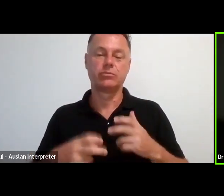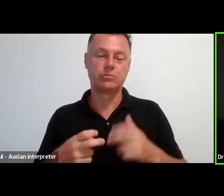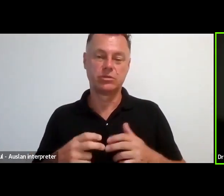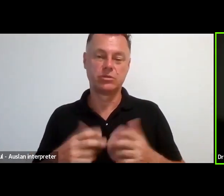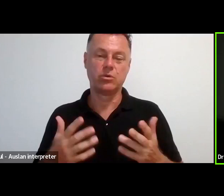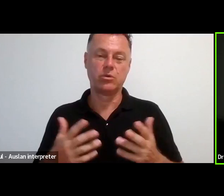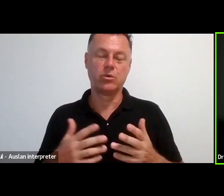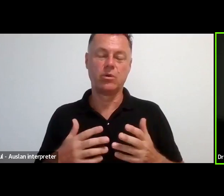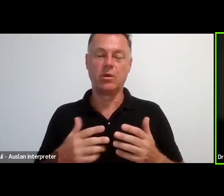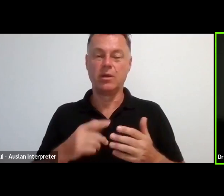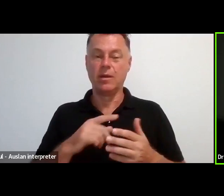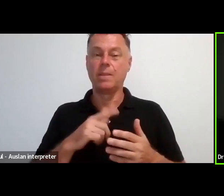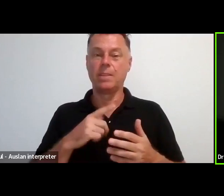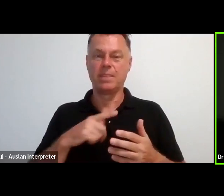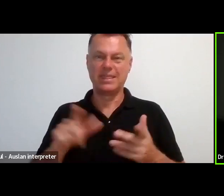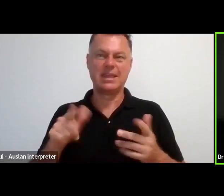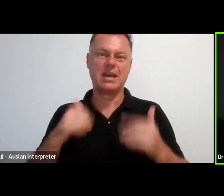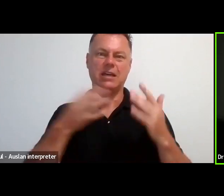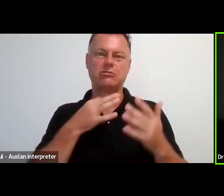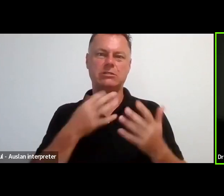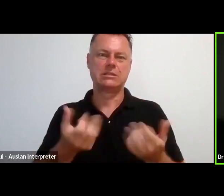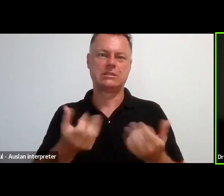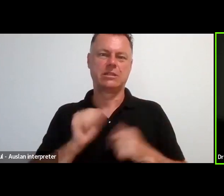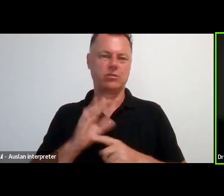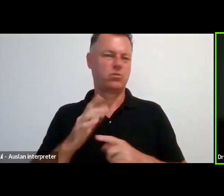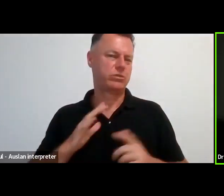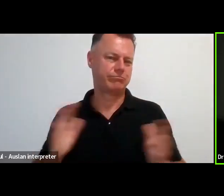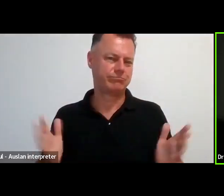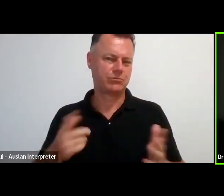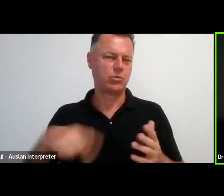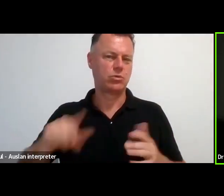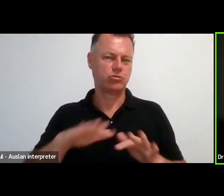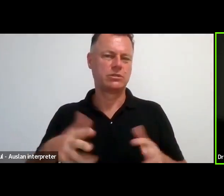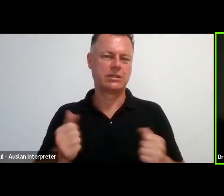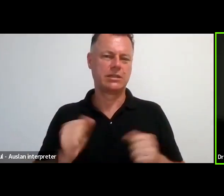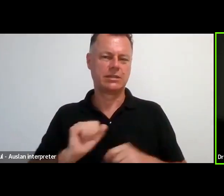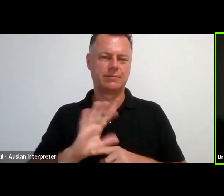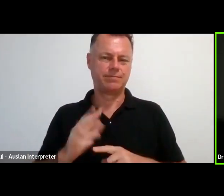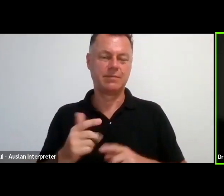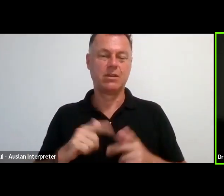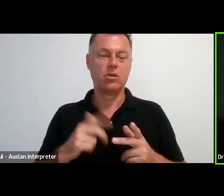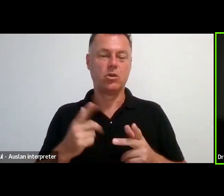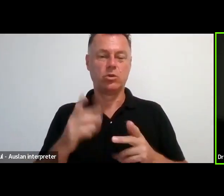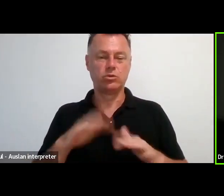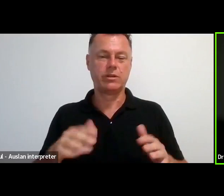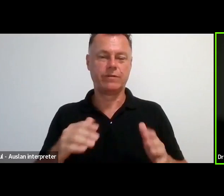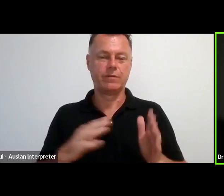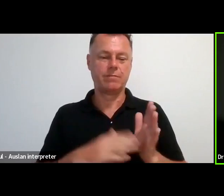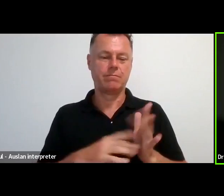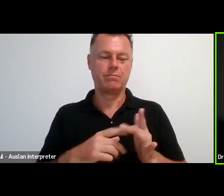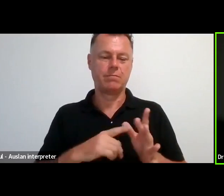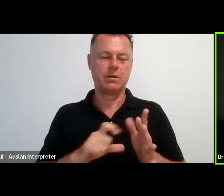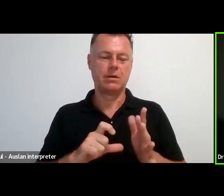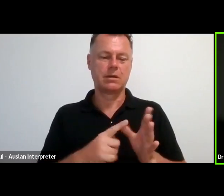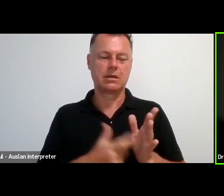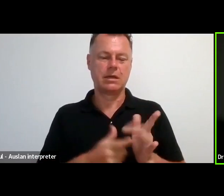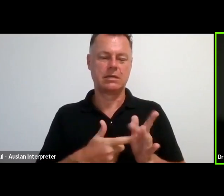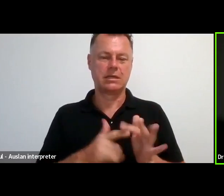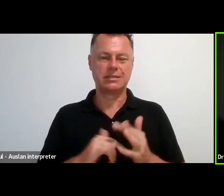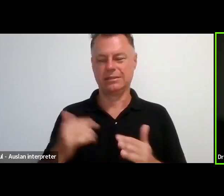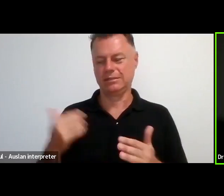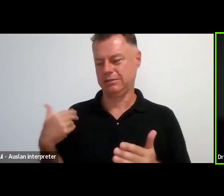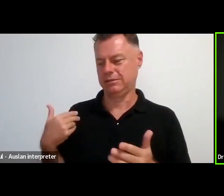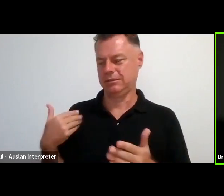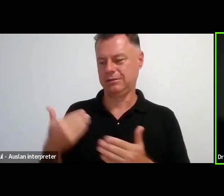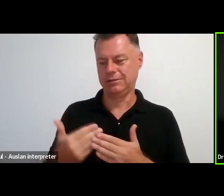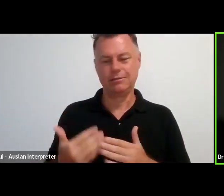COVID vaccine is recommended. For people who have had myocarditis in the past, particularly in the recent past, they should seek